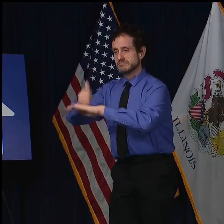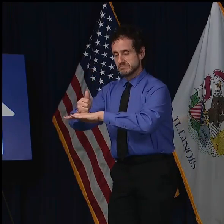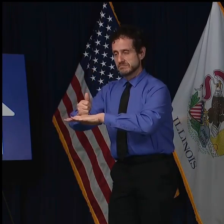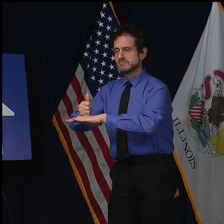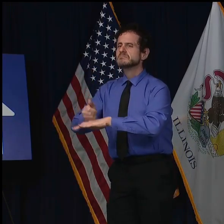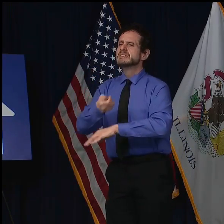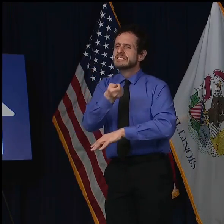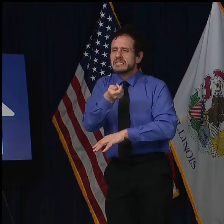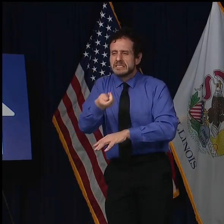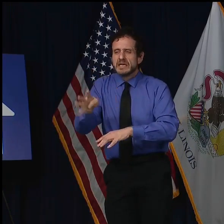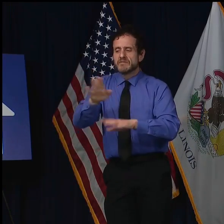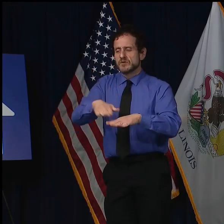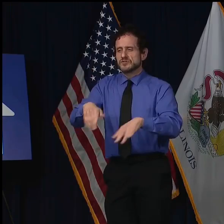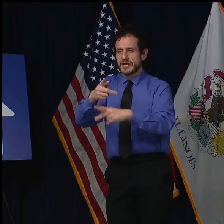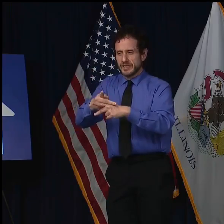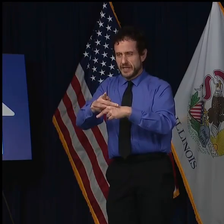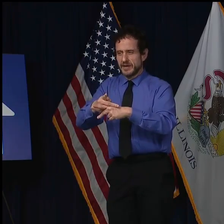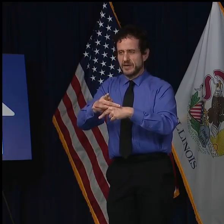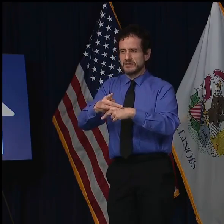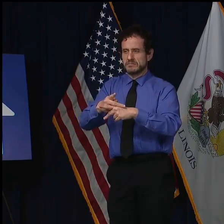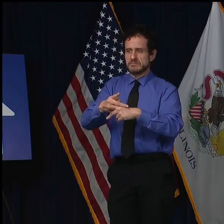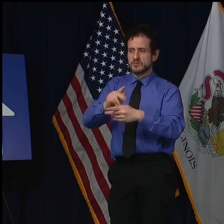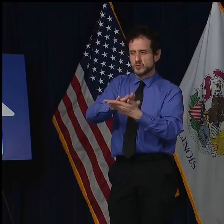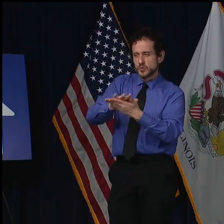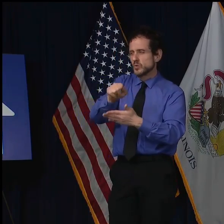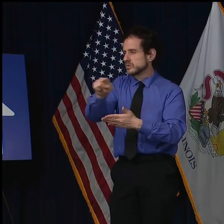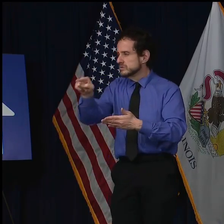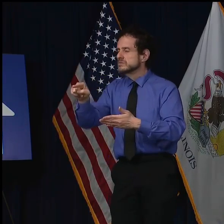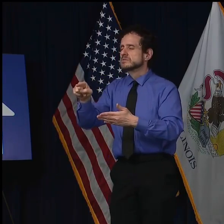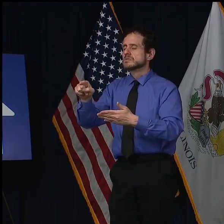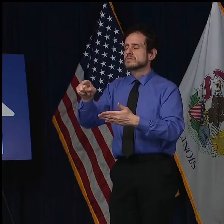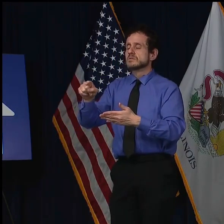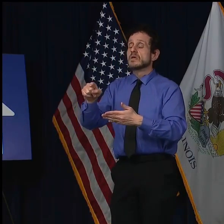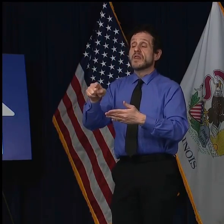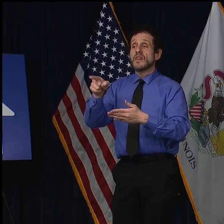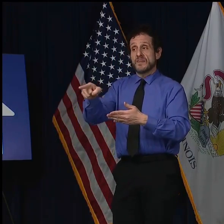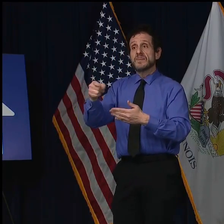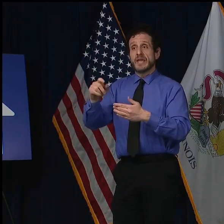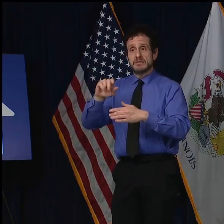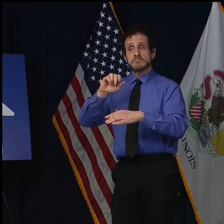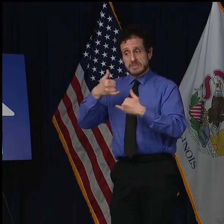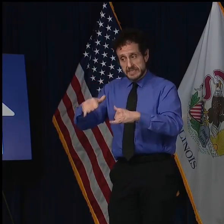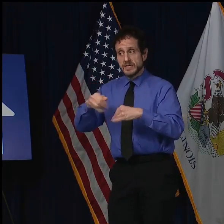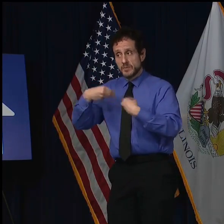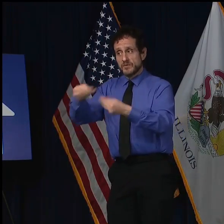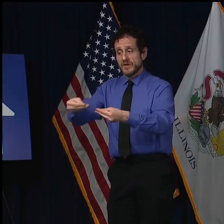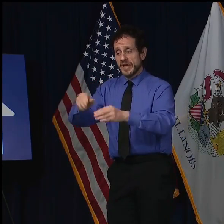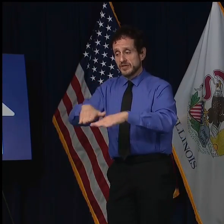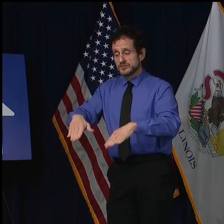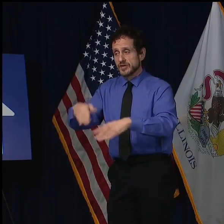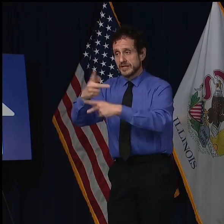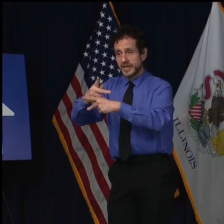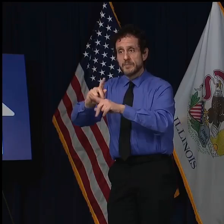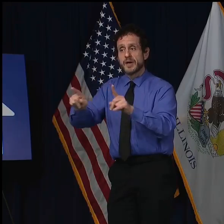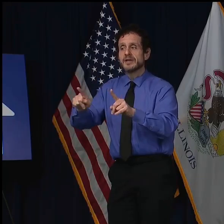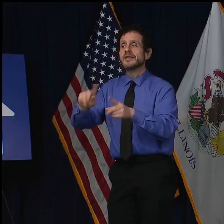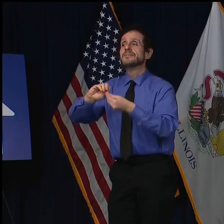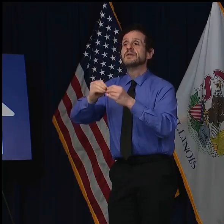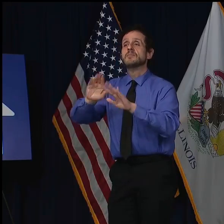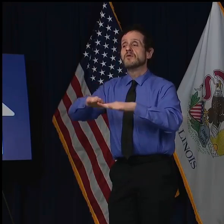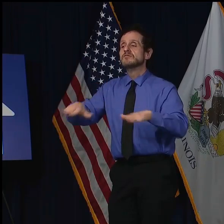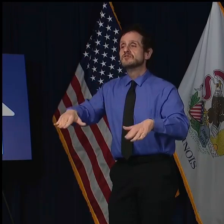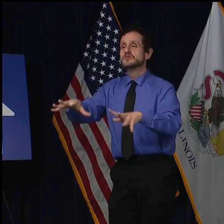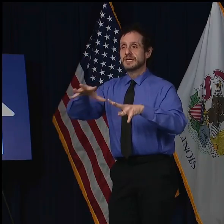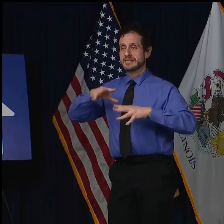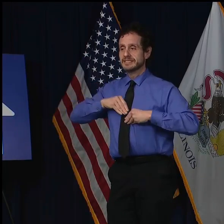of existing child care facilities that were able simply to downsize the size of the groups that they had of children. So